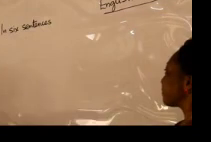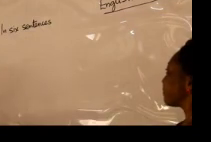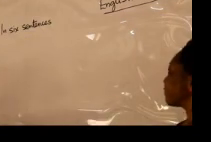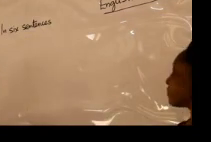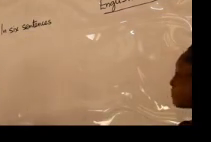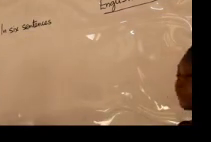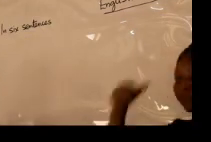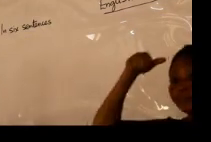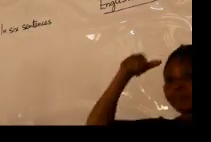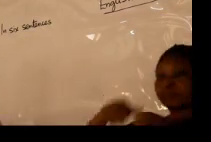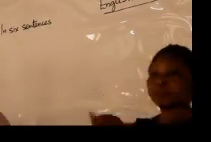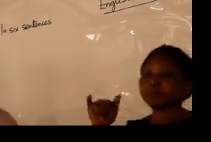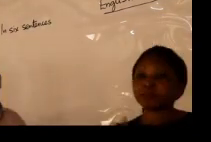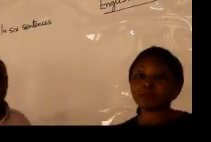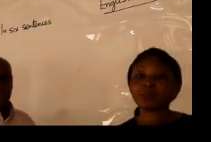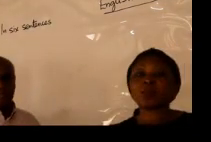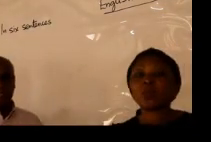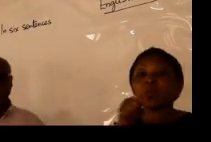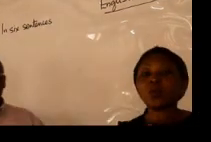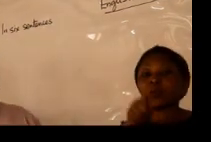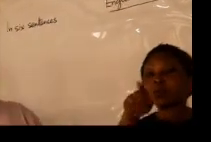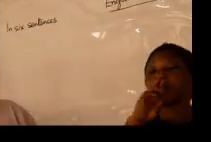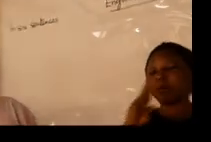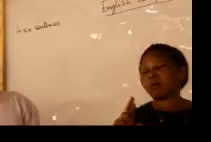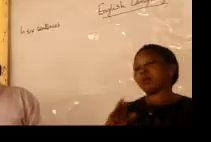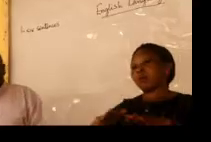Remember that when you are asked